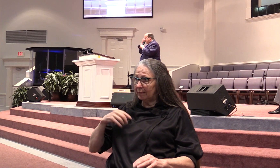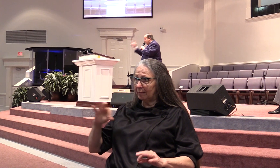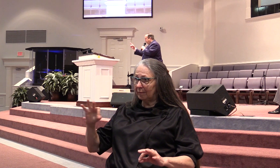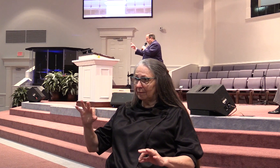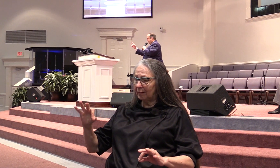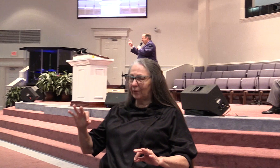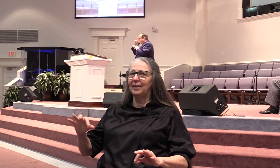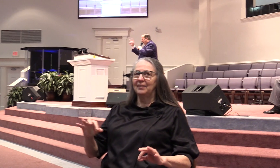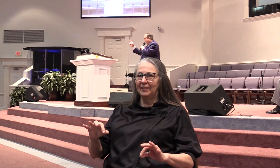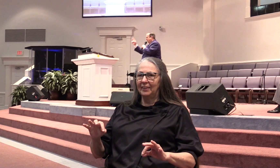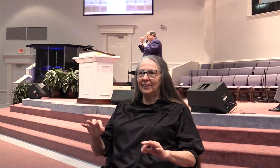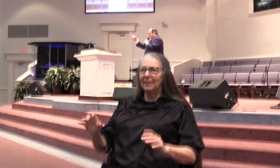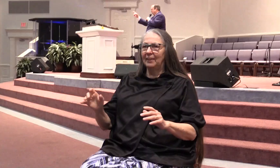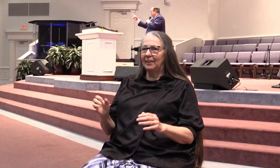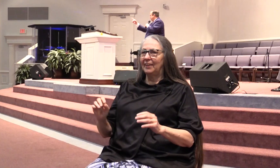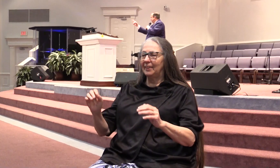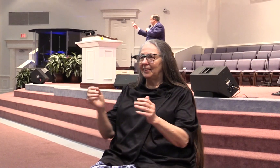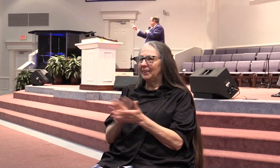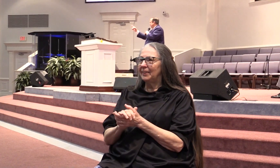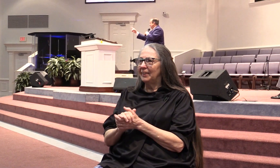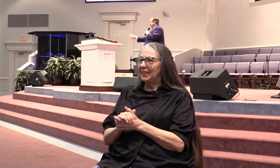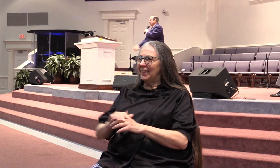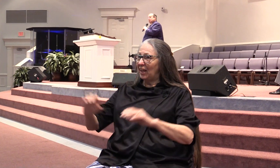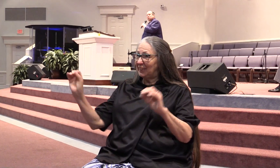is nothing like the church.